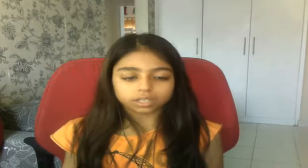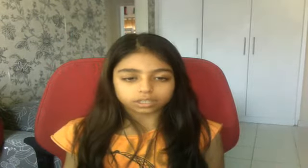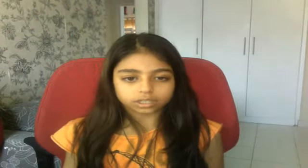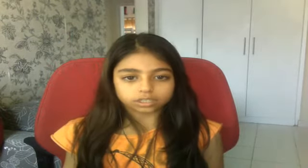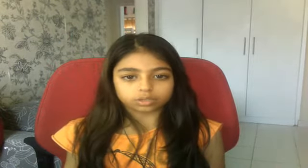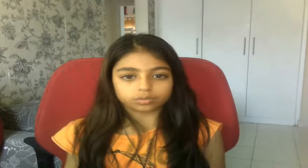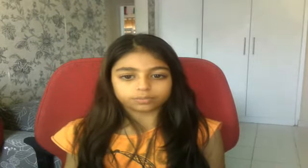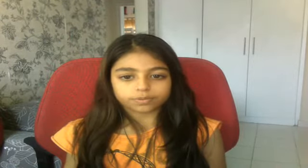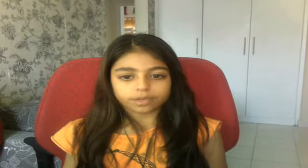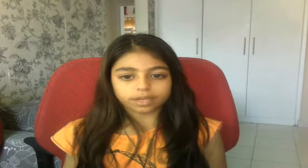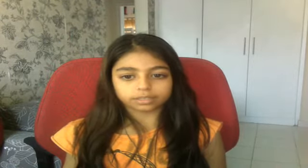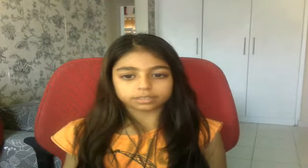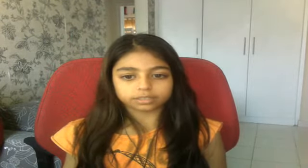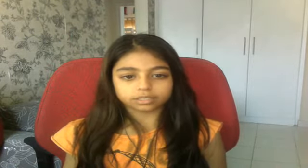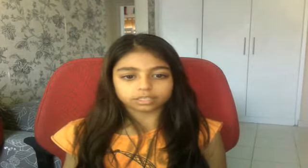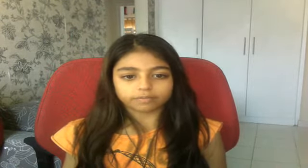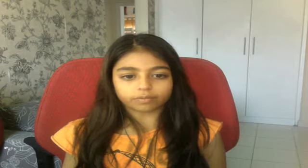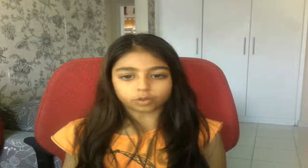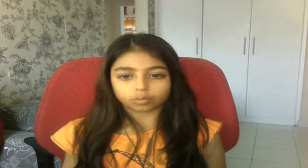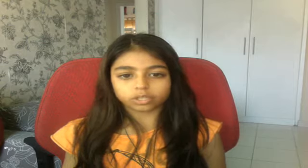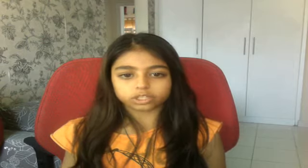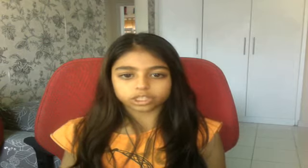So, thanks for watching.